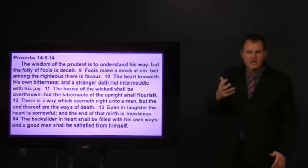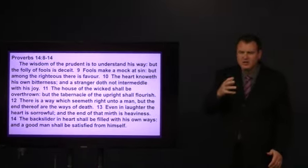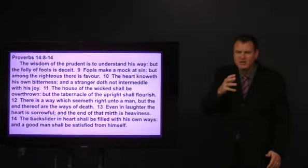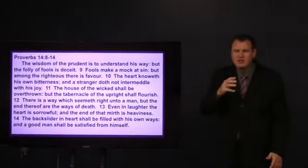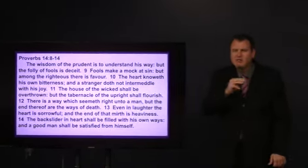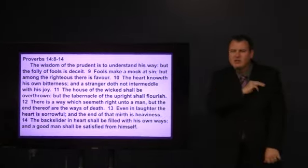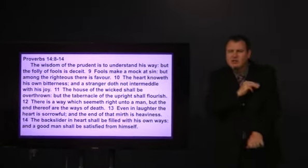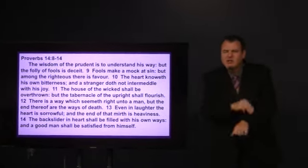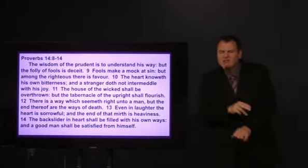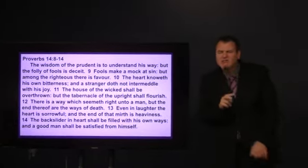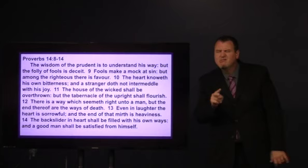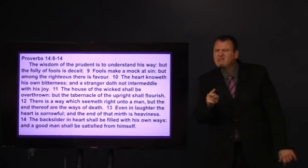Proverbs 12.